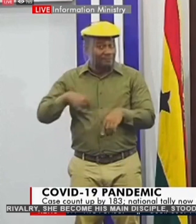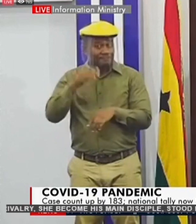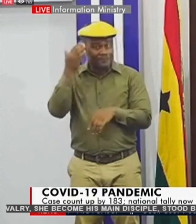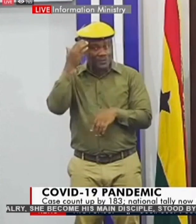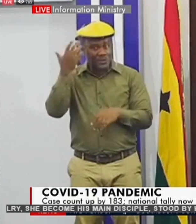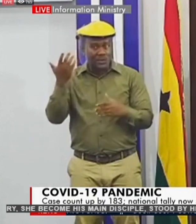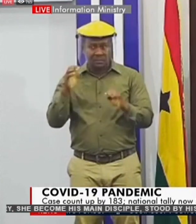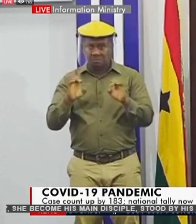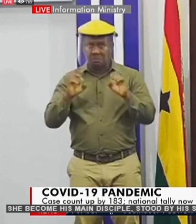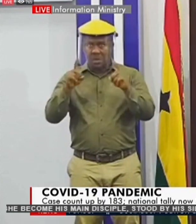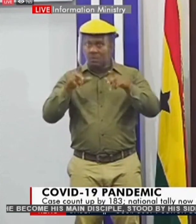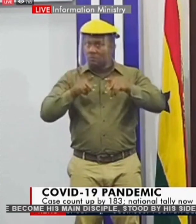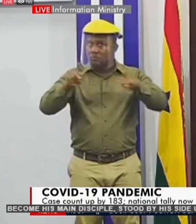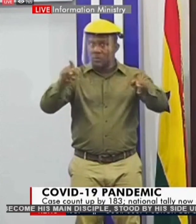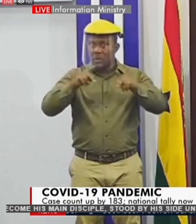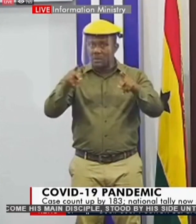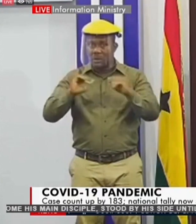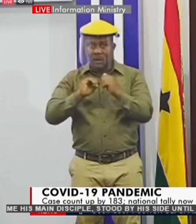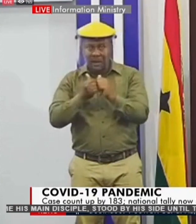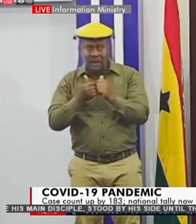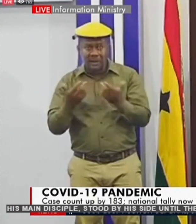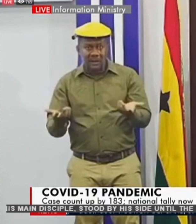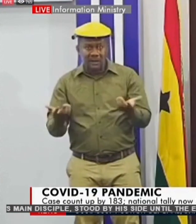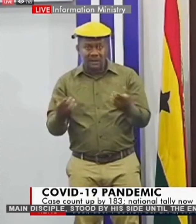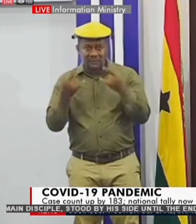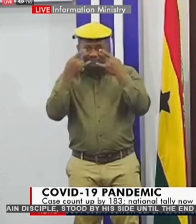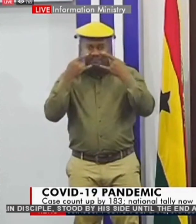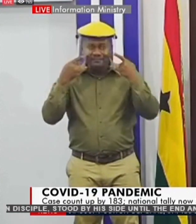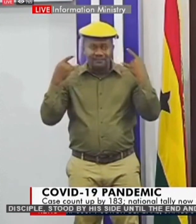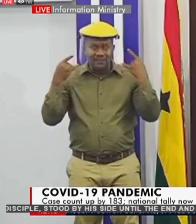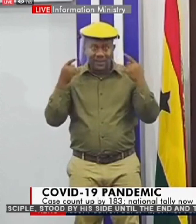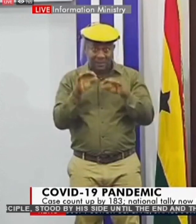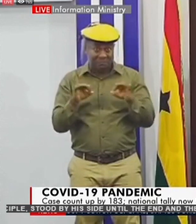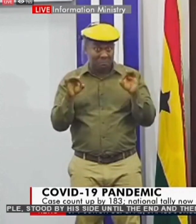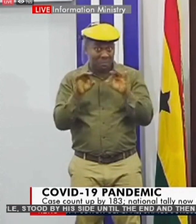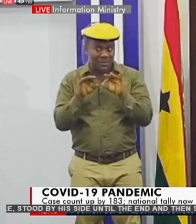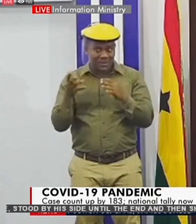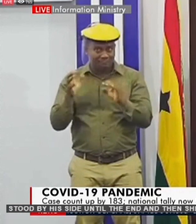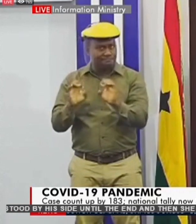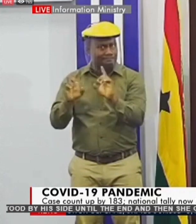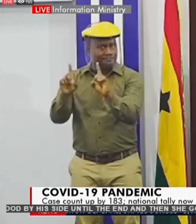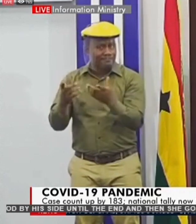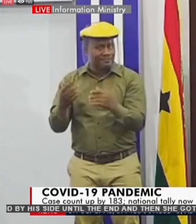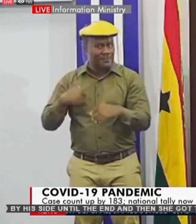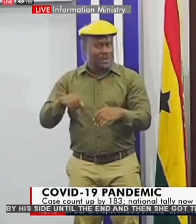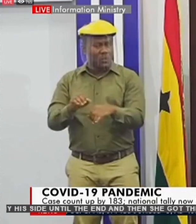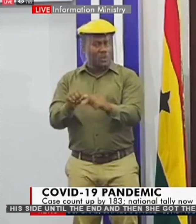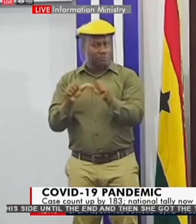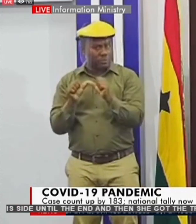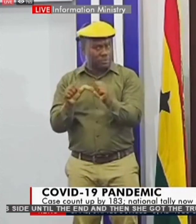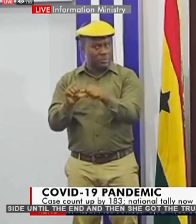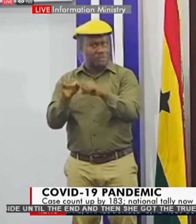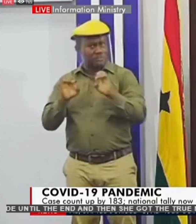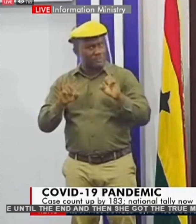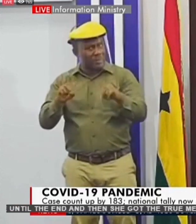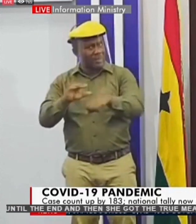public education on preventive etiquettes, such as the wearing of masks, which we continue to underscore.